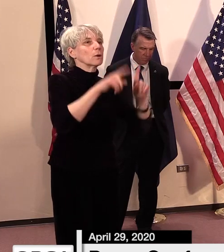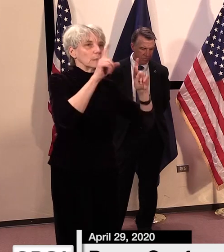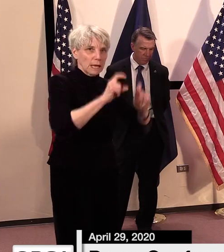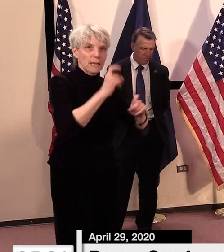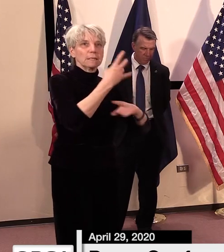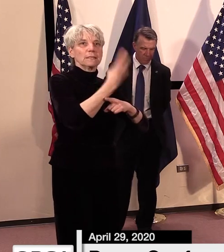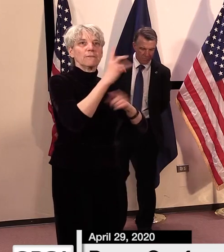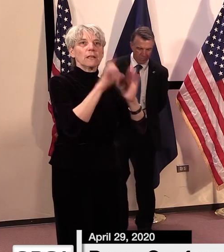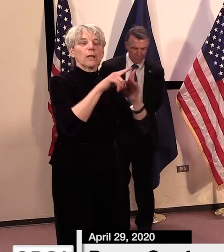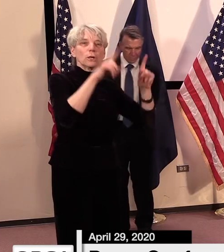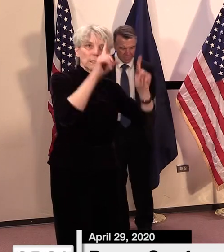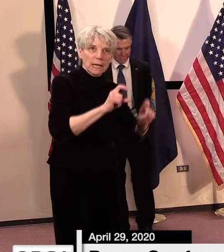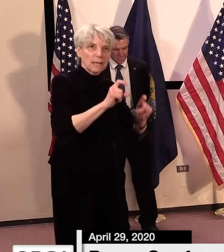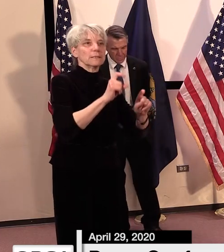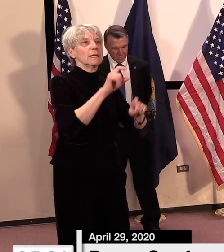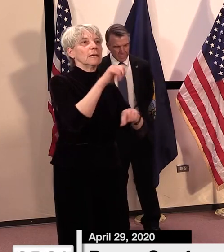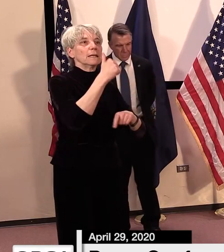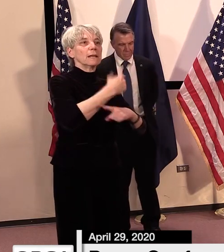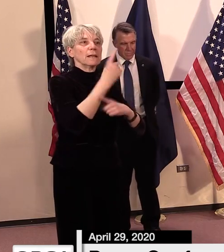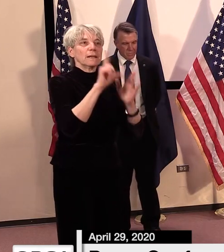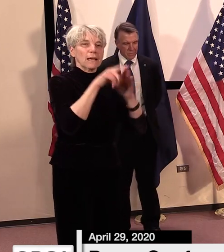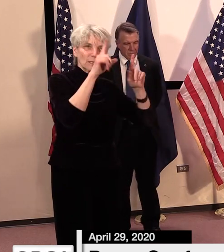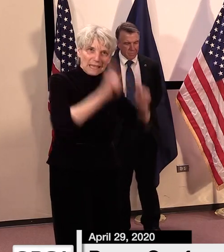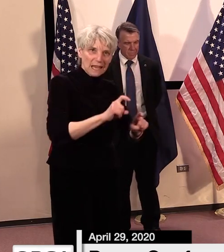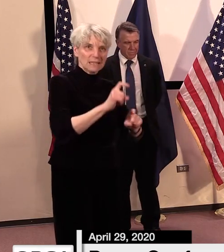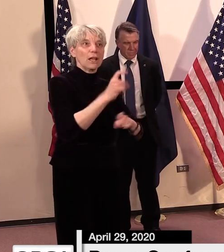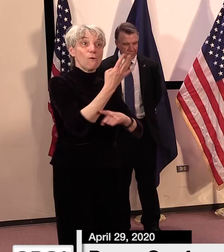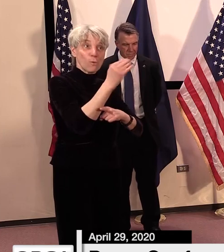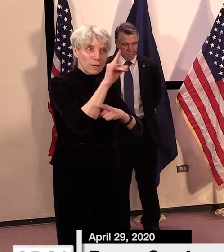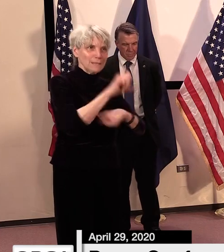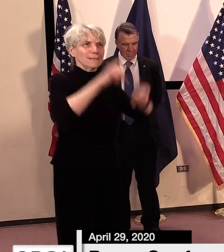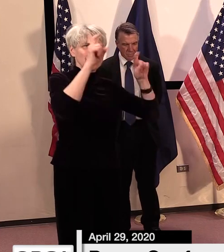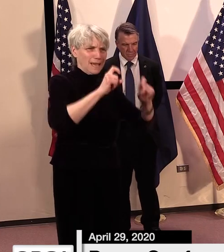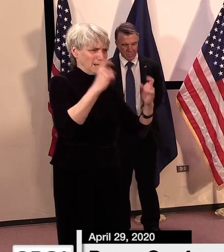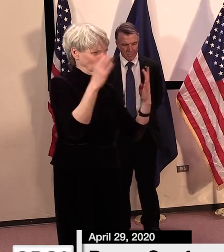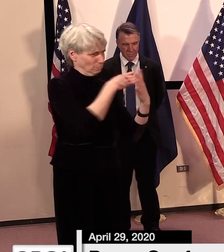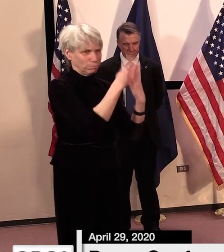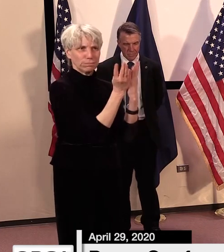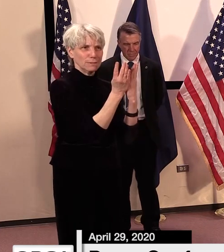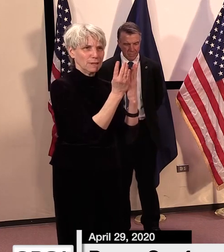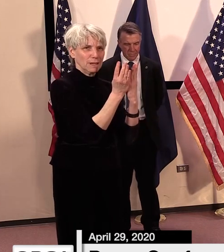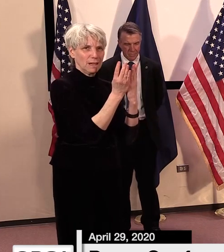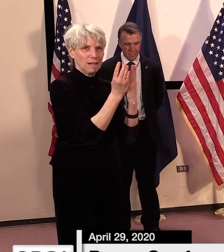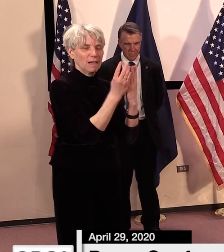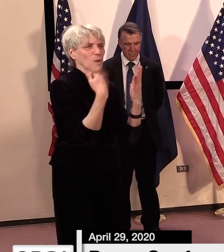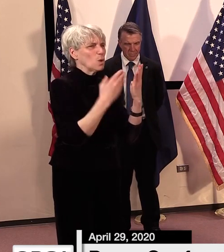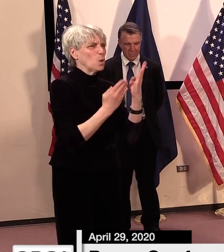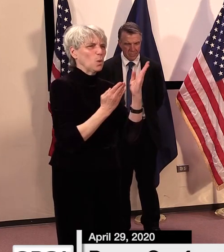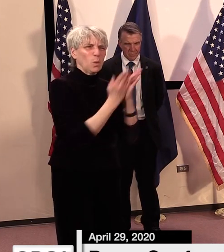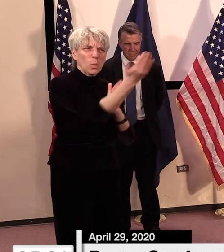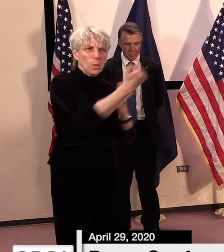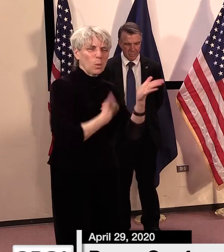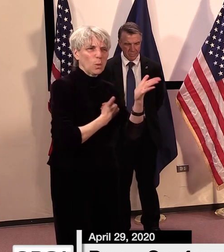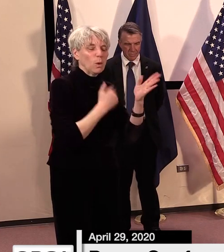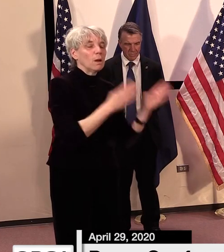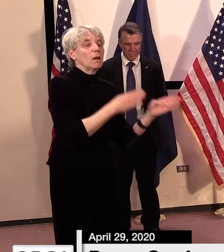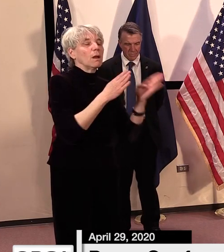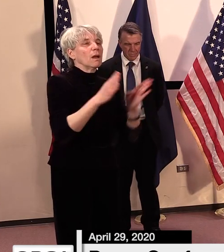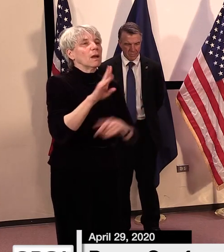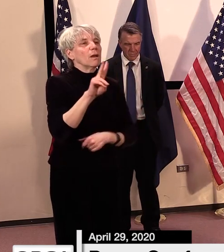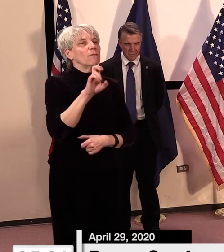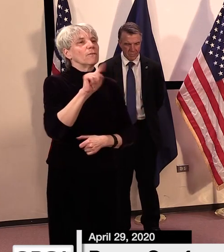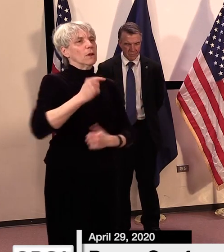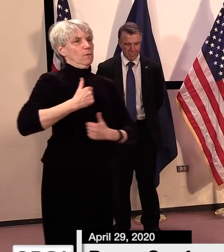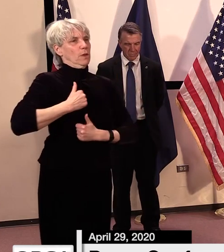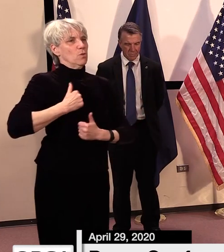multiple days that we'll be doing testing on this. One of the things that we did in the veterans home, you've been reading about